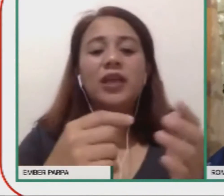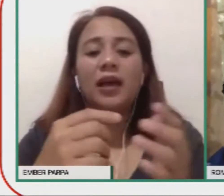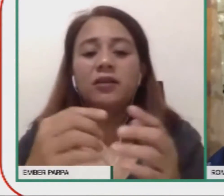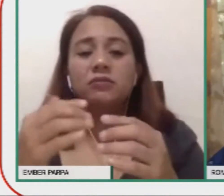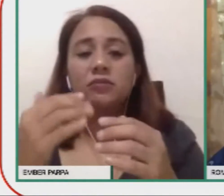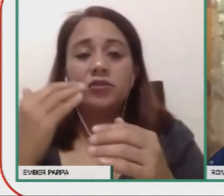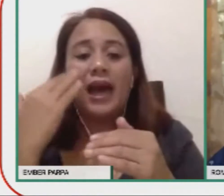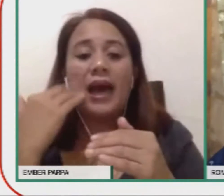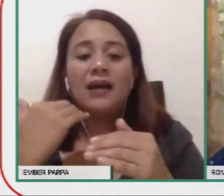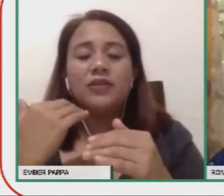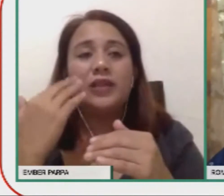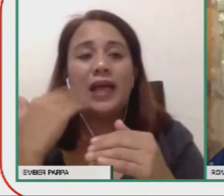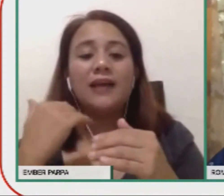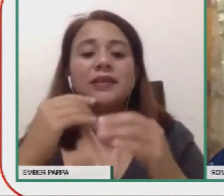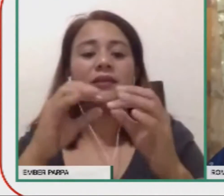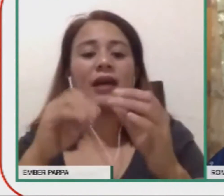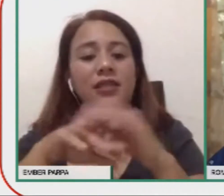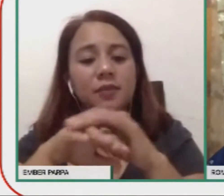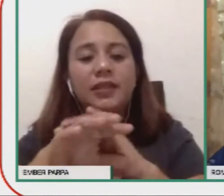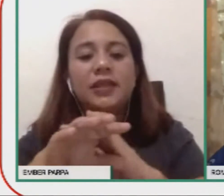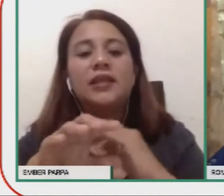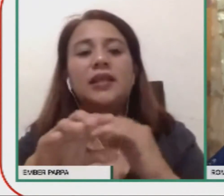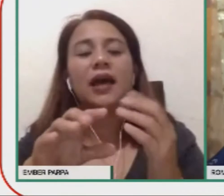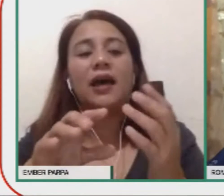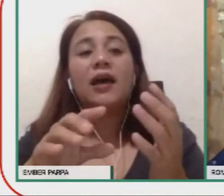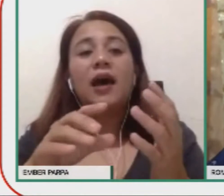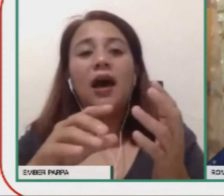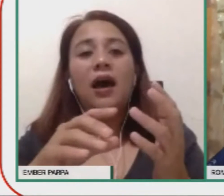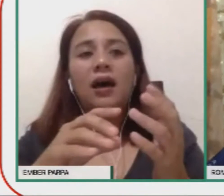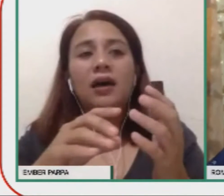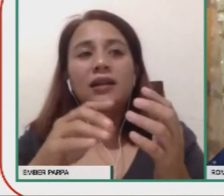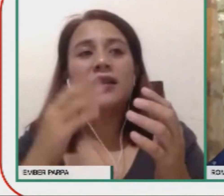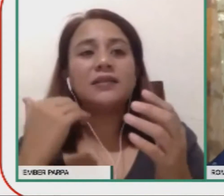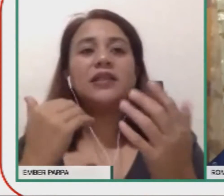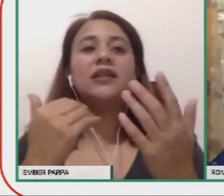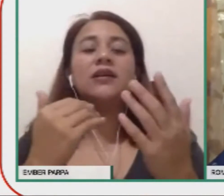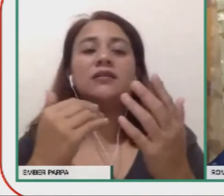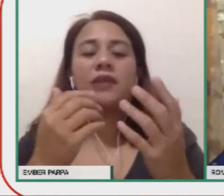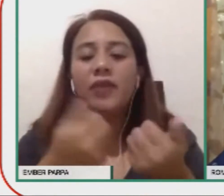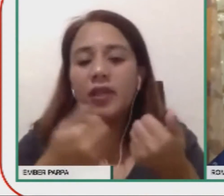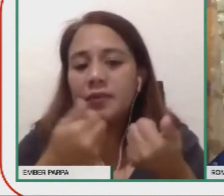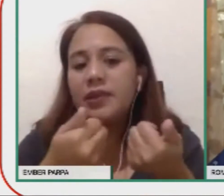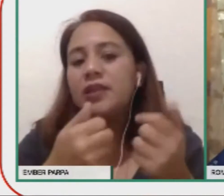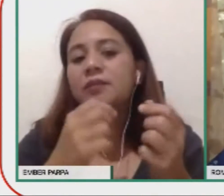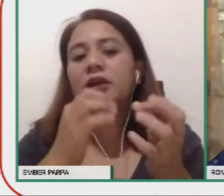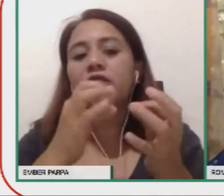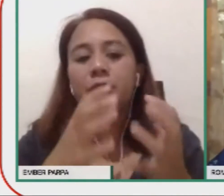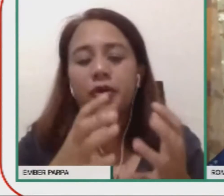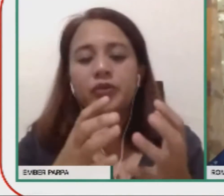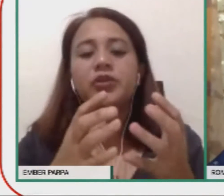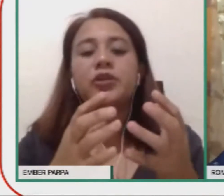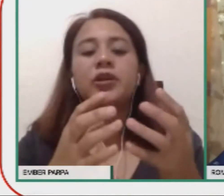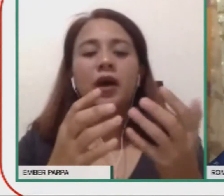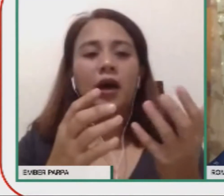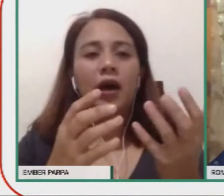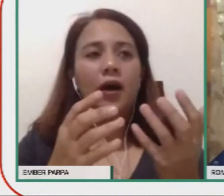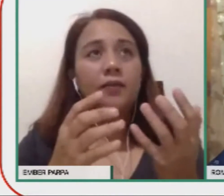nga yung lack ng accessibility nila, lack din ng availability ng mga interpreters.